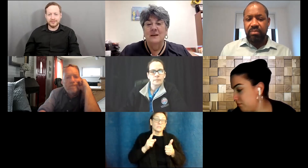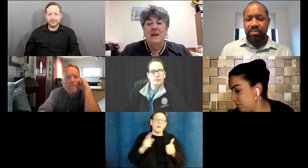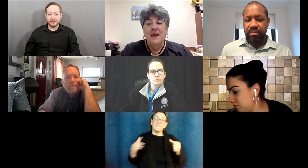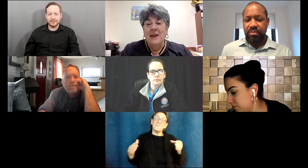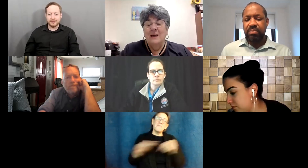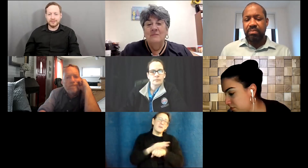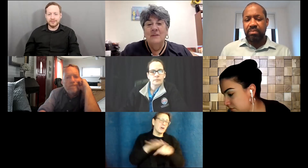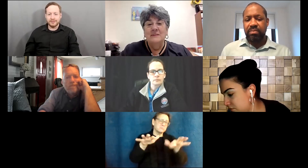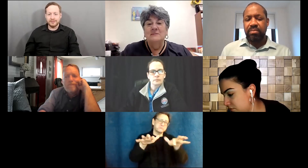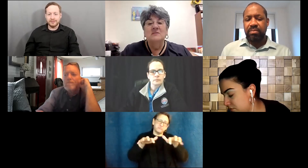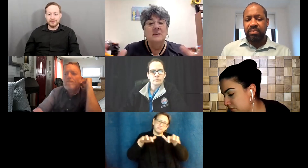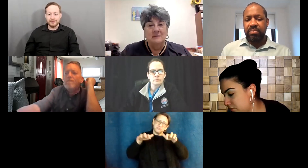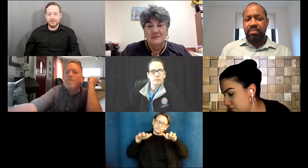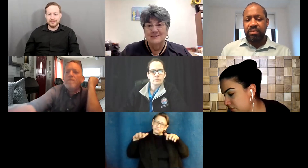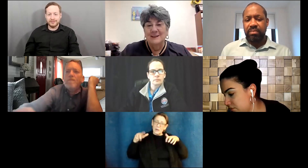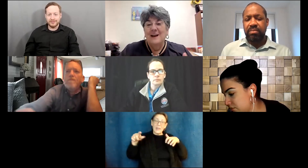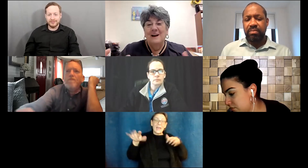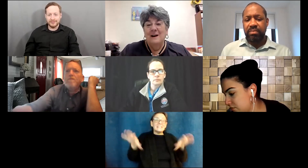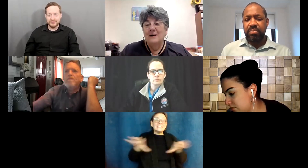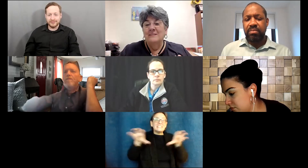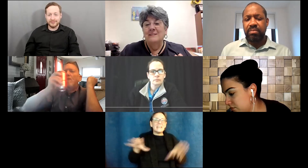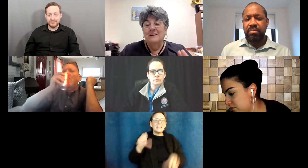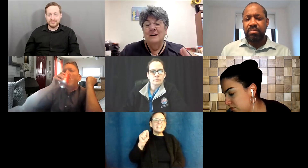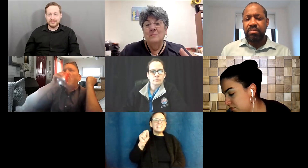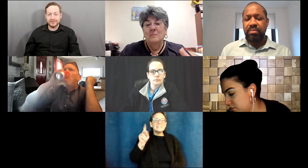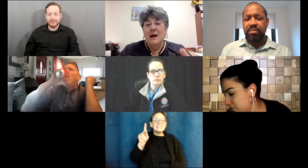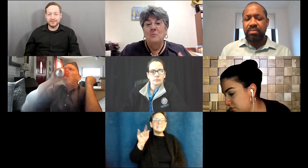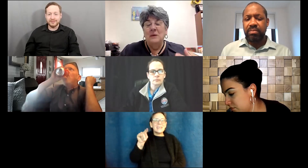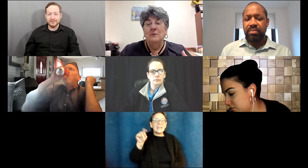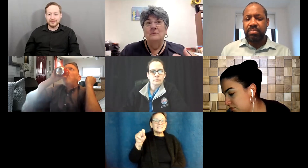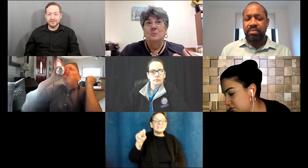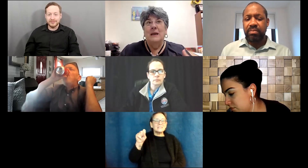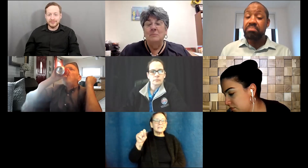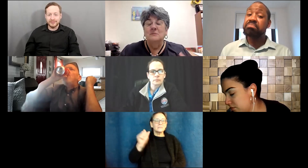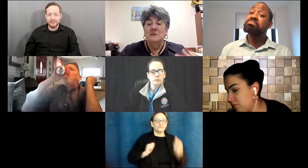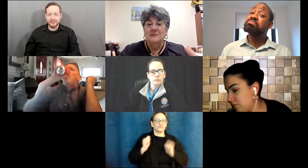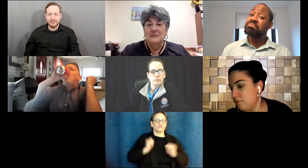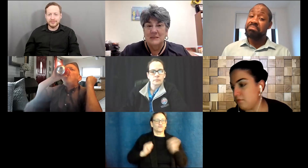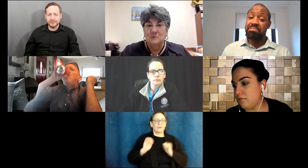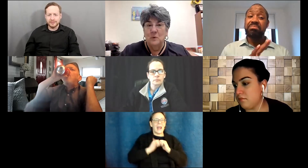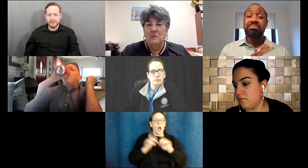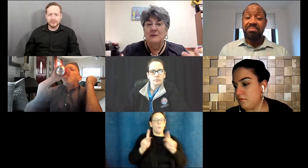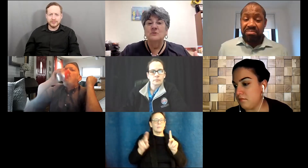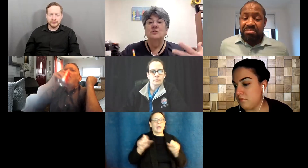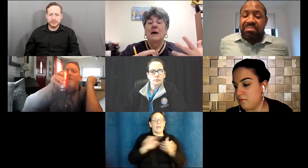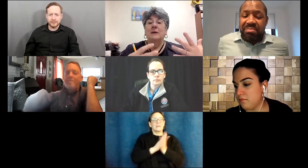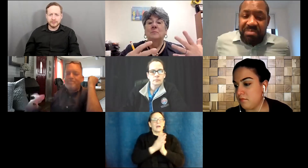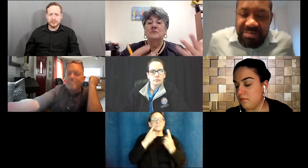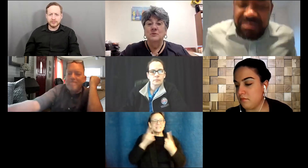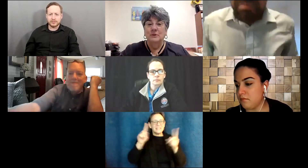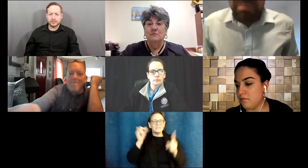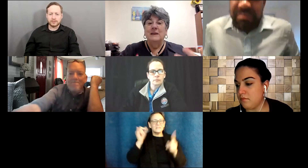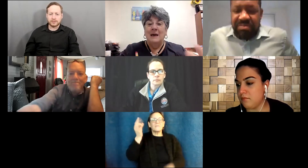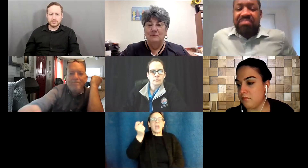house, and they did skits on how people were able to be successful when they understood how to